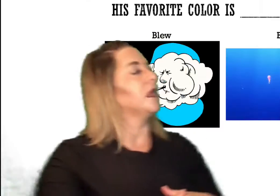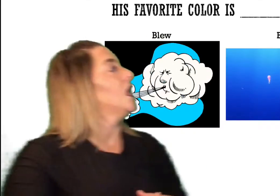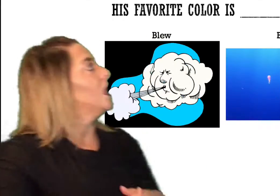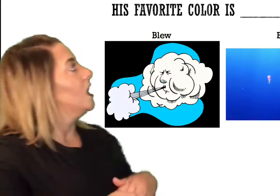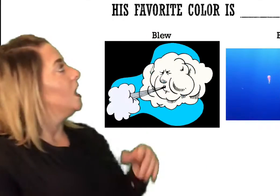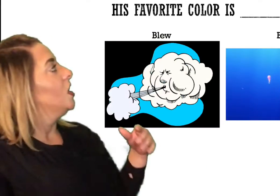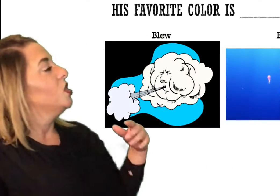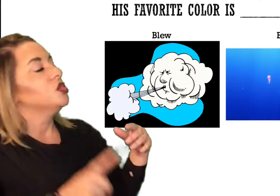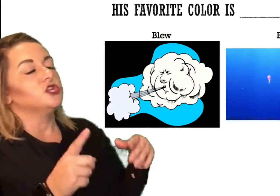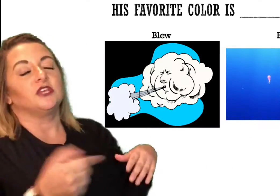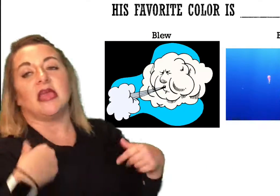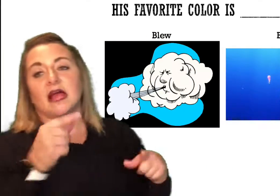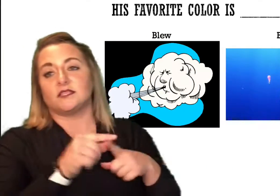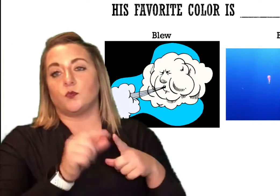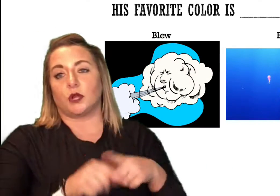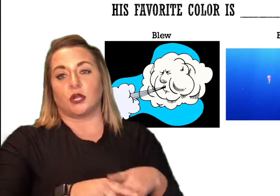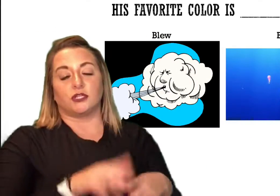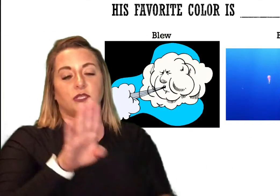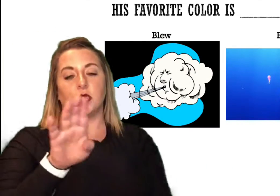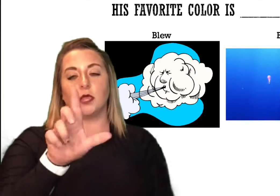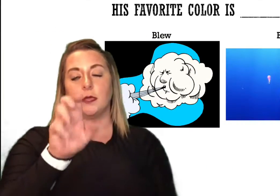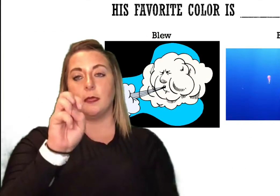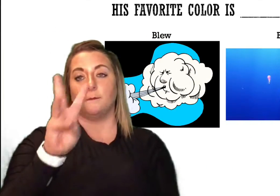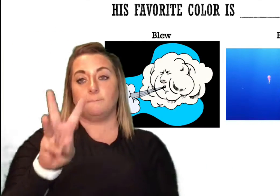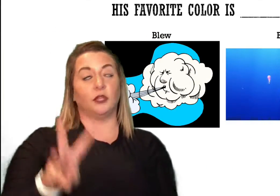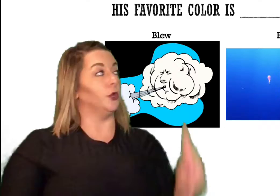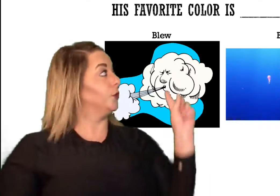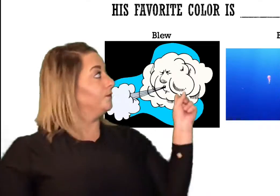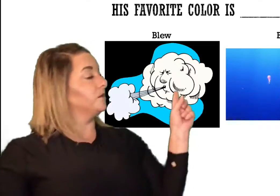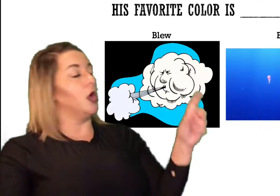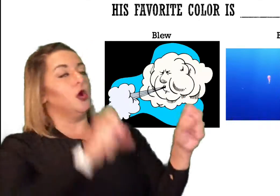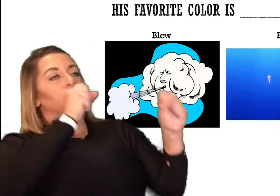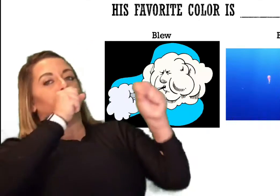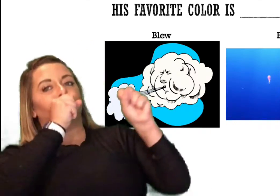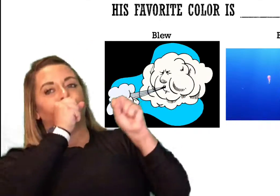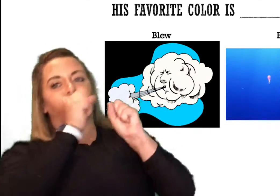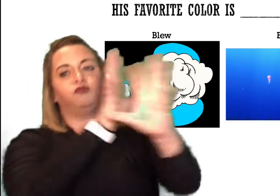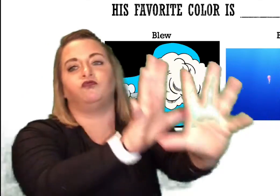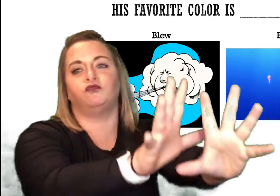Okay. She has the words blue,